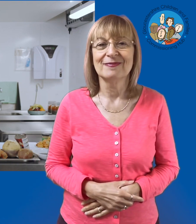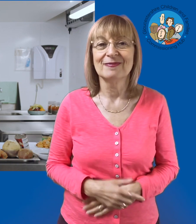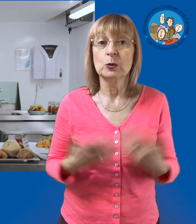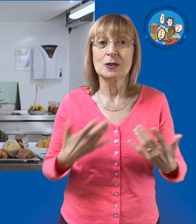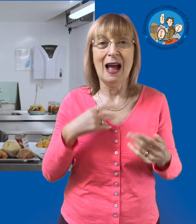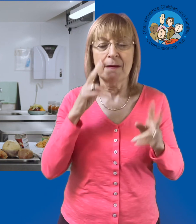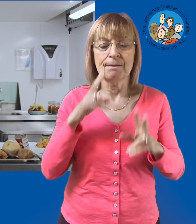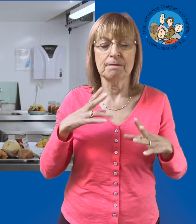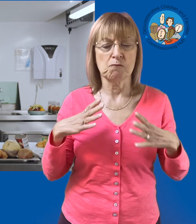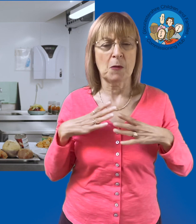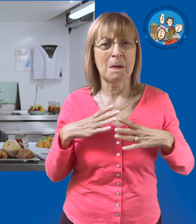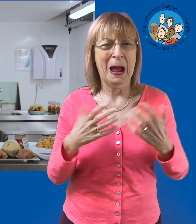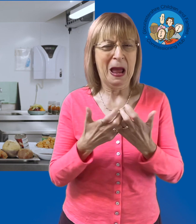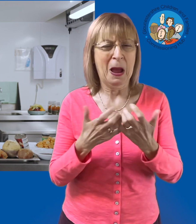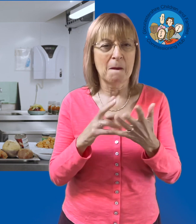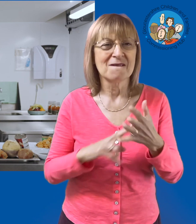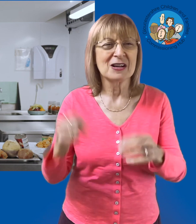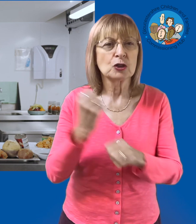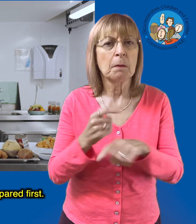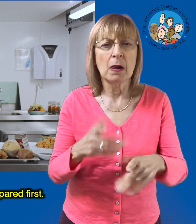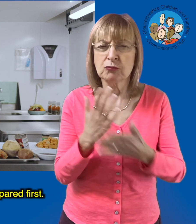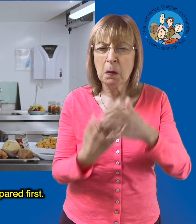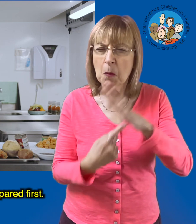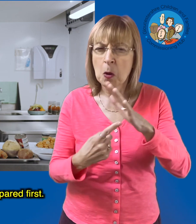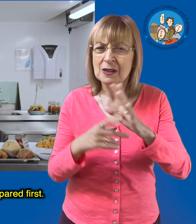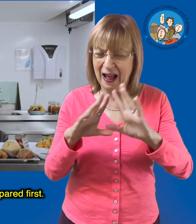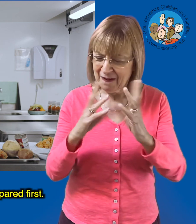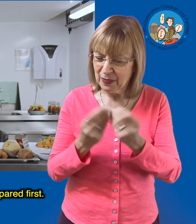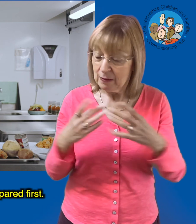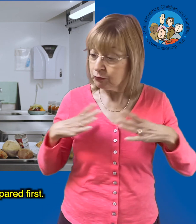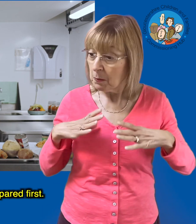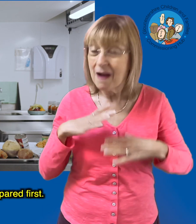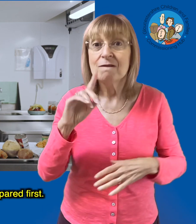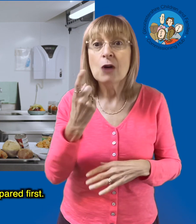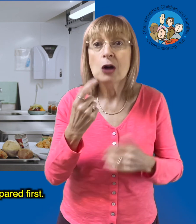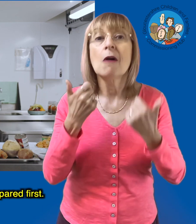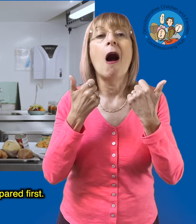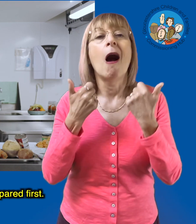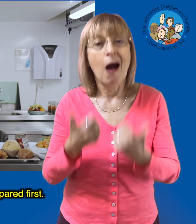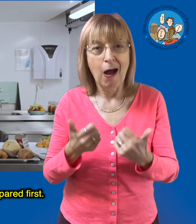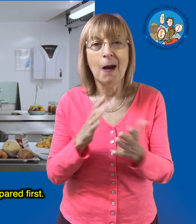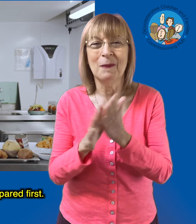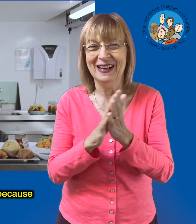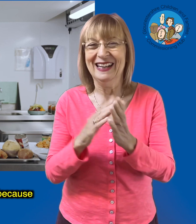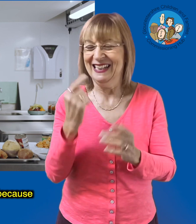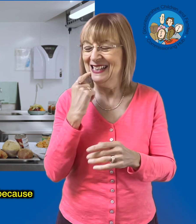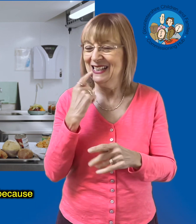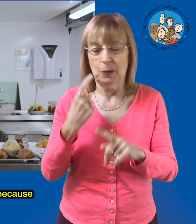well. So we're going to look at preparing our vegetables first. It's very, very important that we get everything prepared